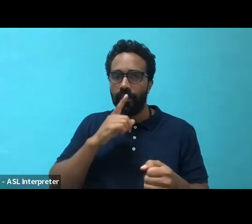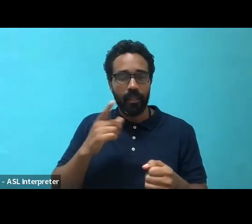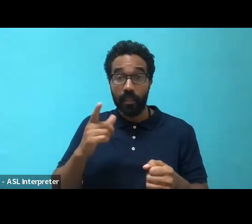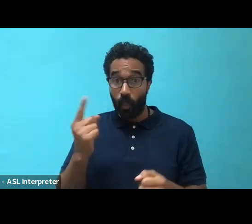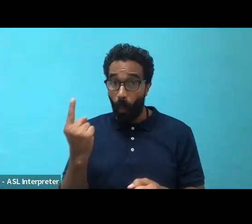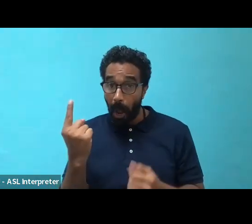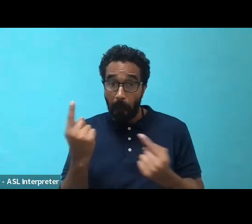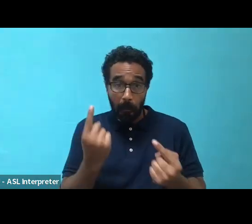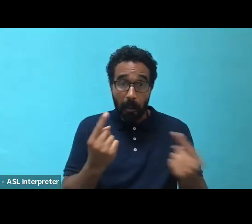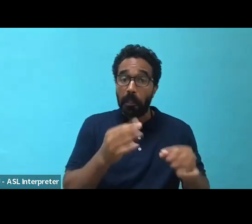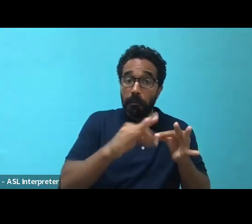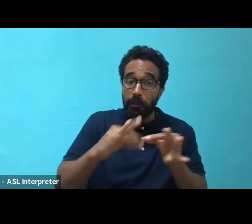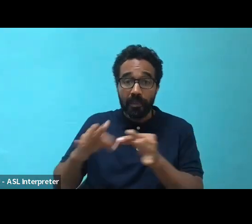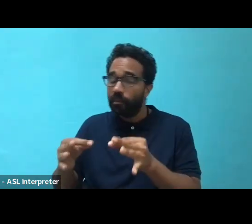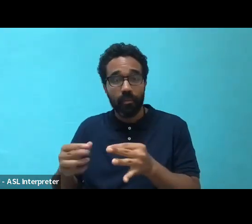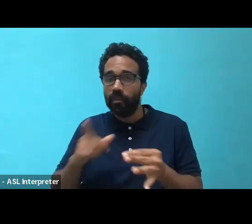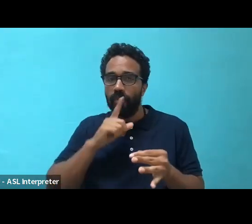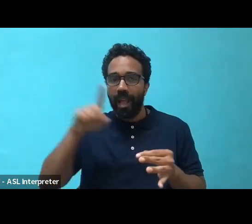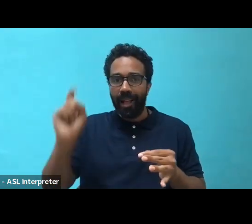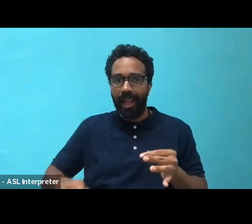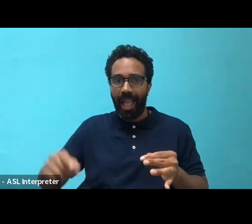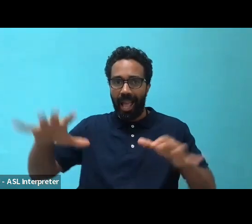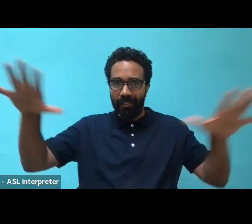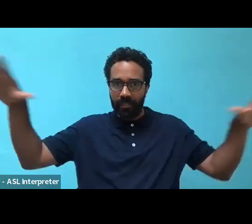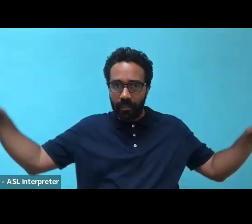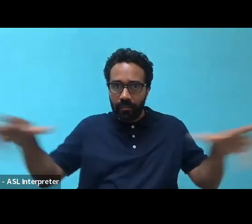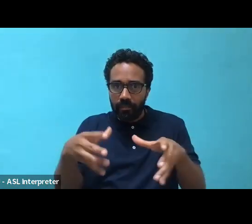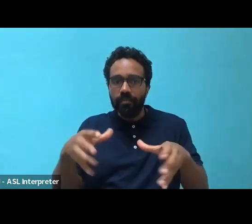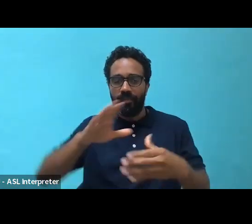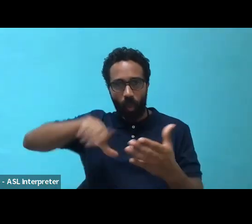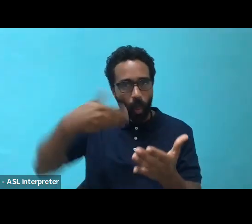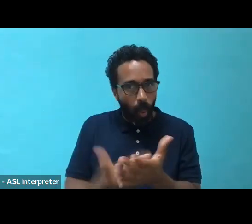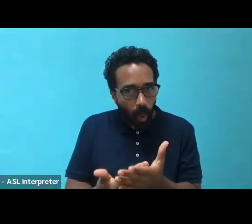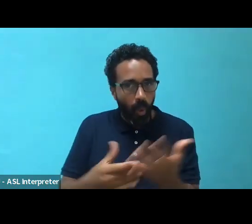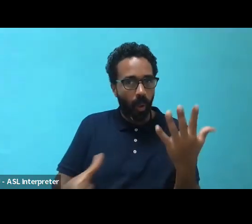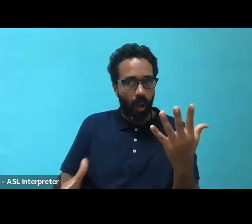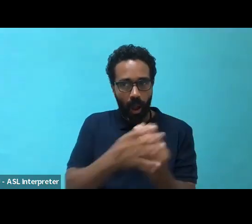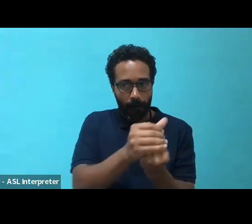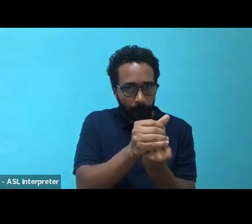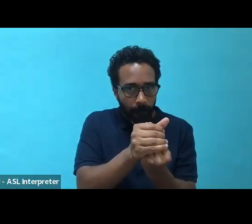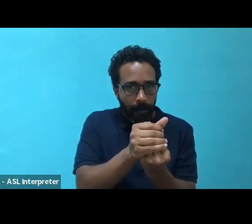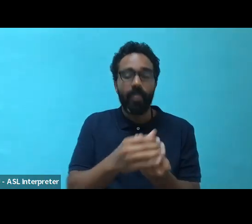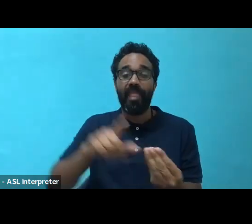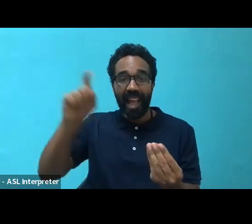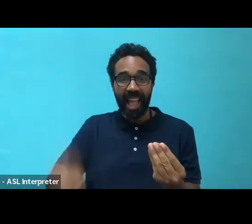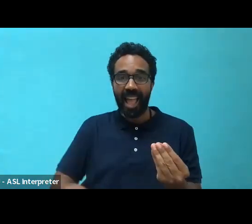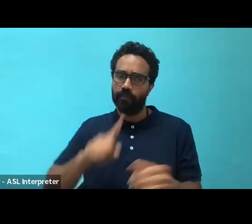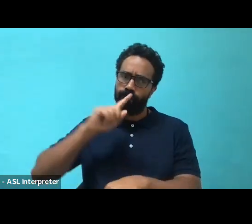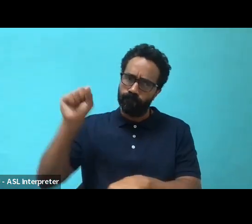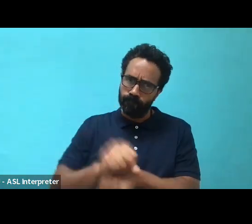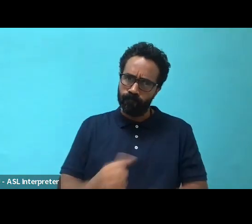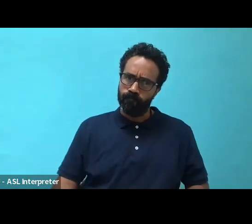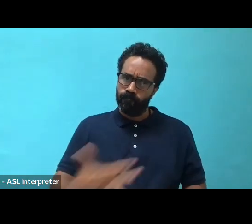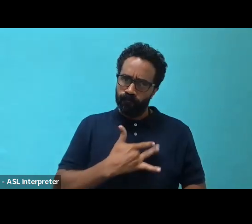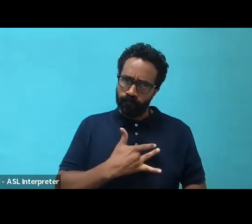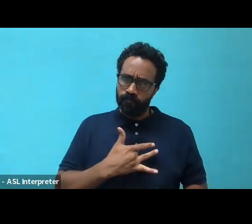and it's a very concerted process. As Dr. Groom said, it has to be owned by leadership, and then it has